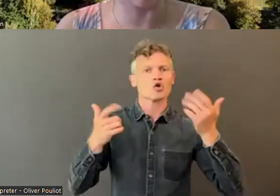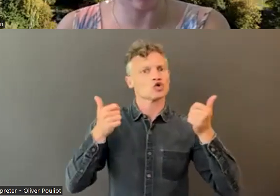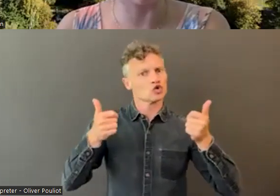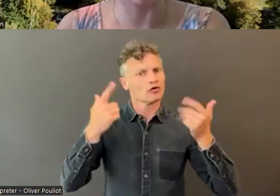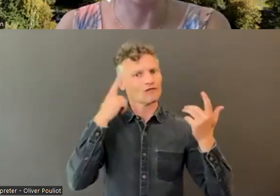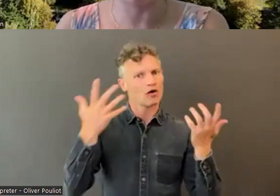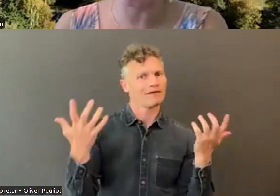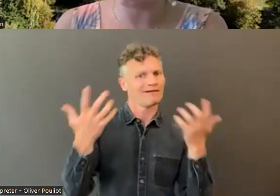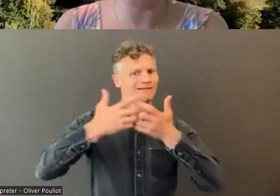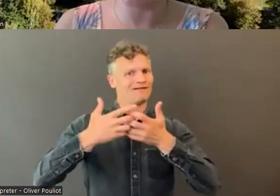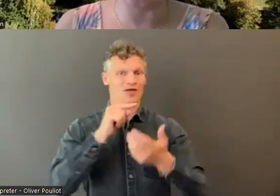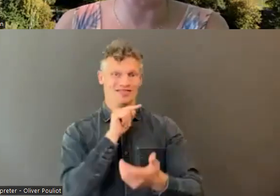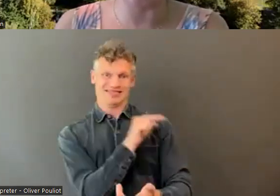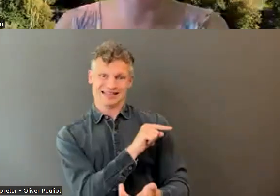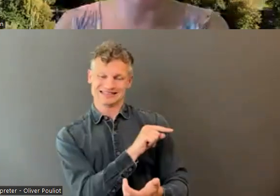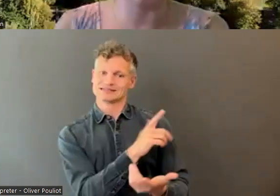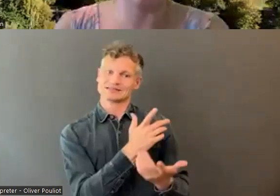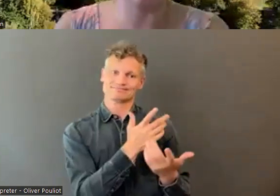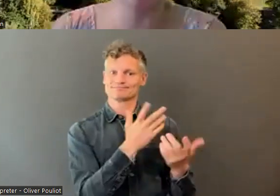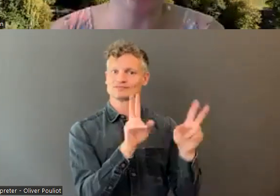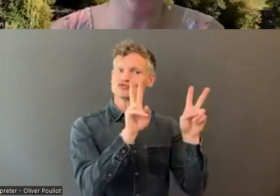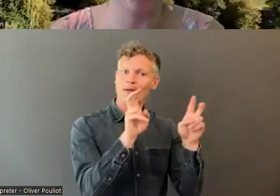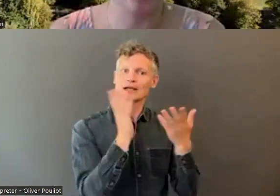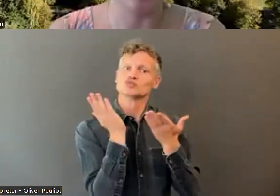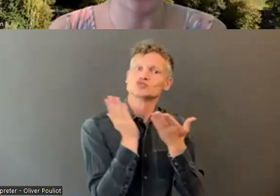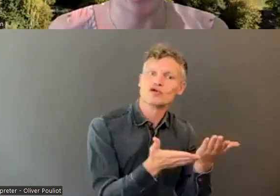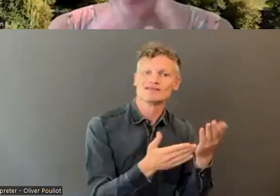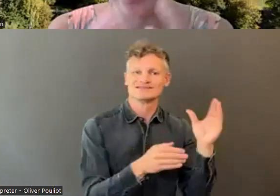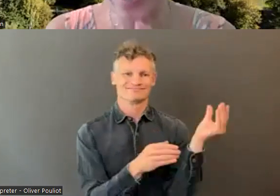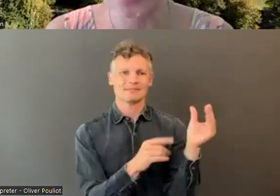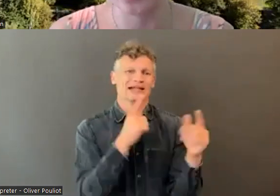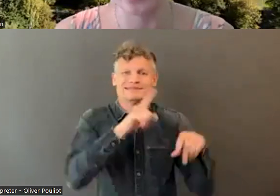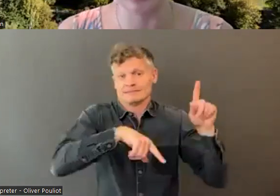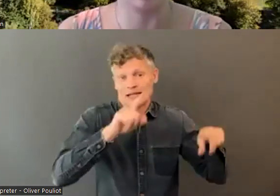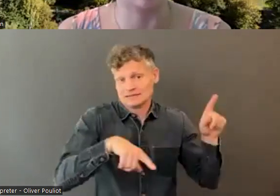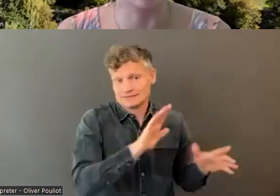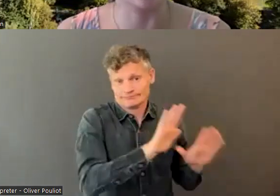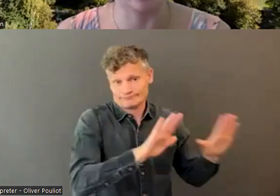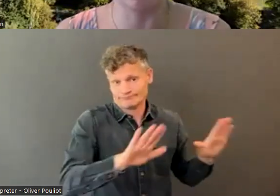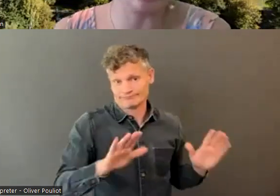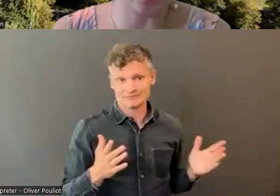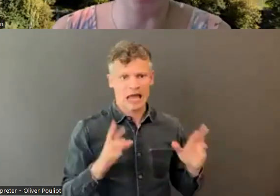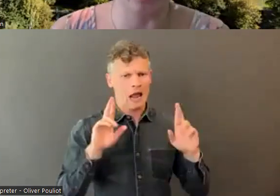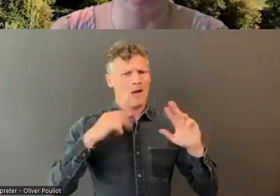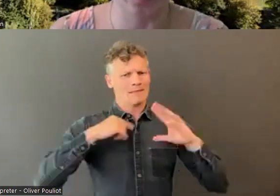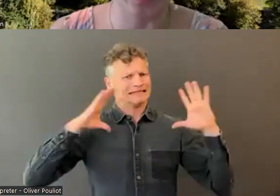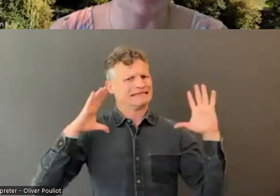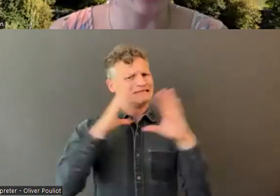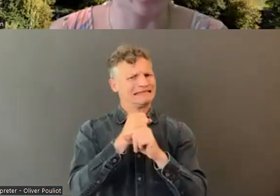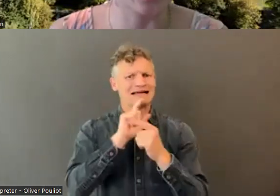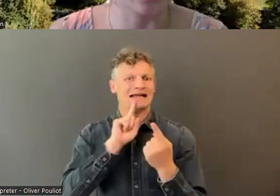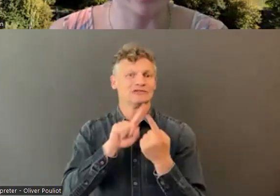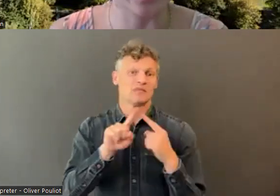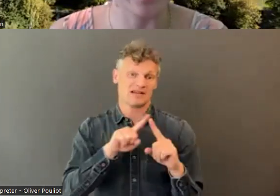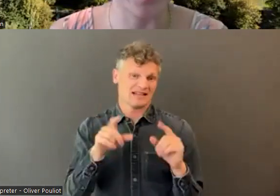service area, which we know is very different depending on what you're buying. So I hope in like a nutshell that answers your question, and I'm more than happy to go into more detail